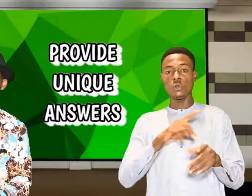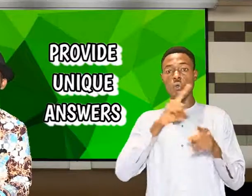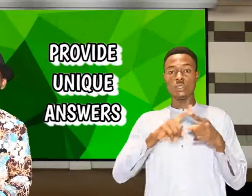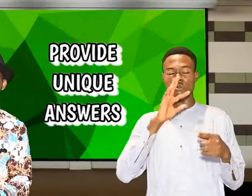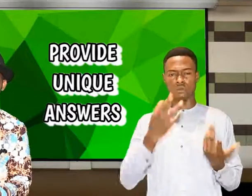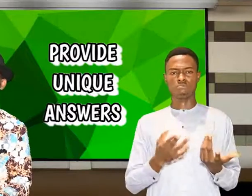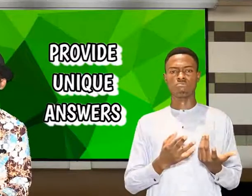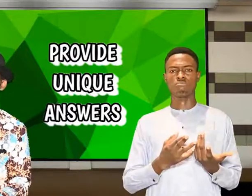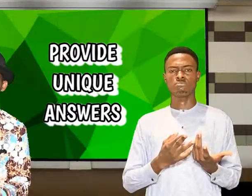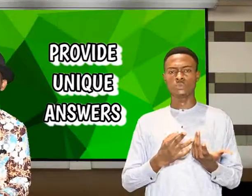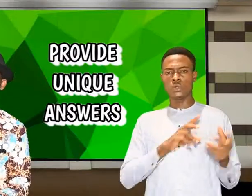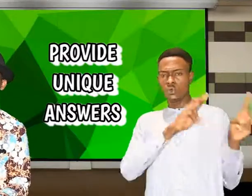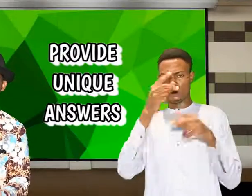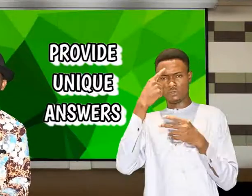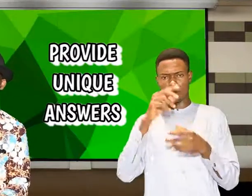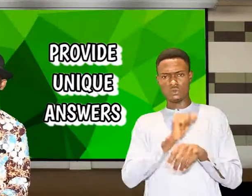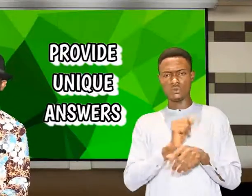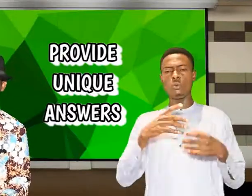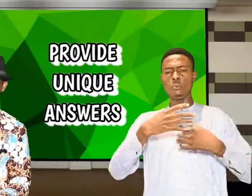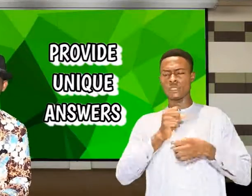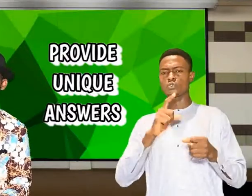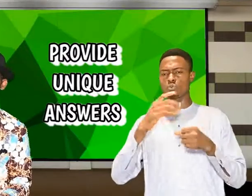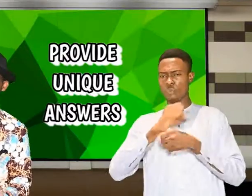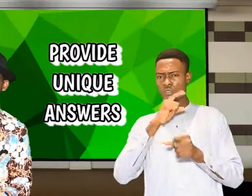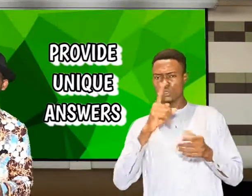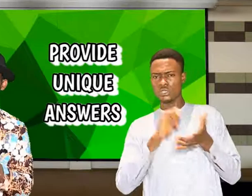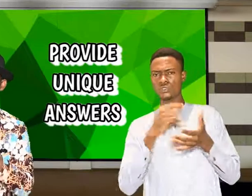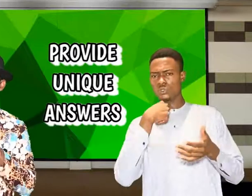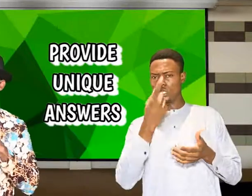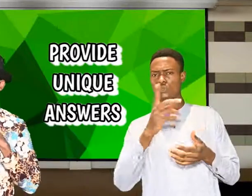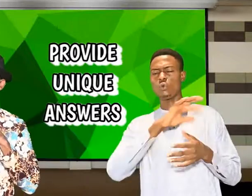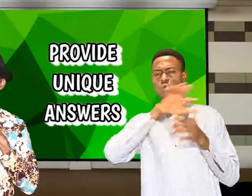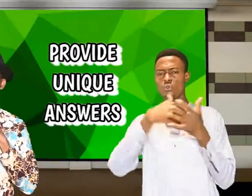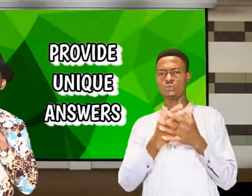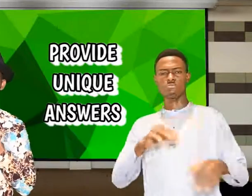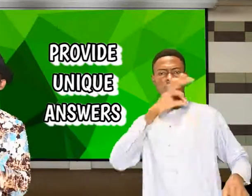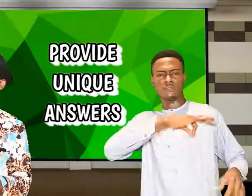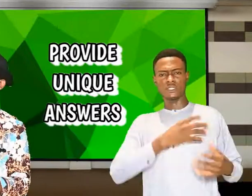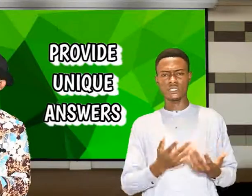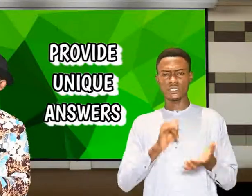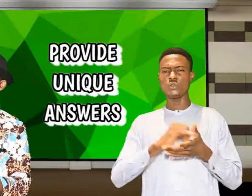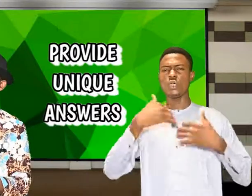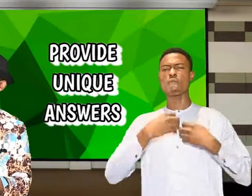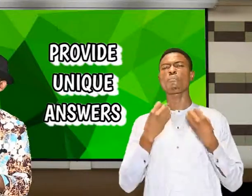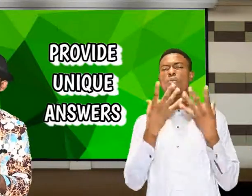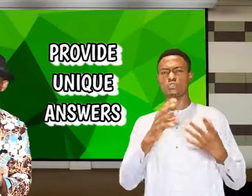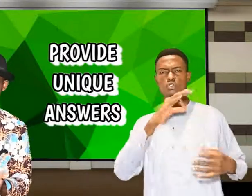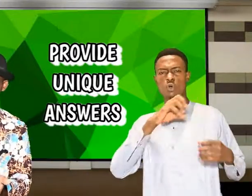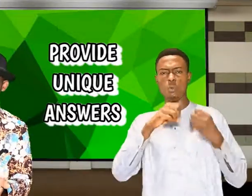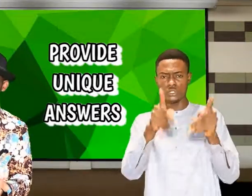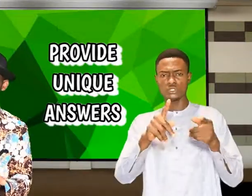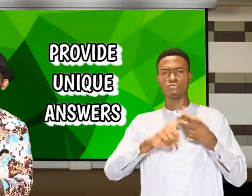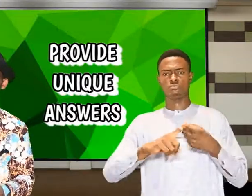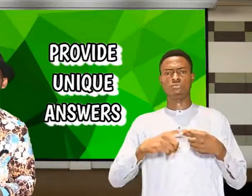are answering, mention your advantages. During the interview, you will have multiple opportunities to discuss your